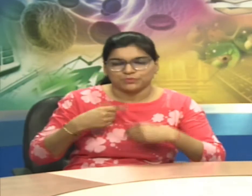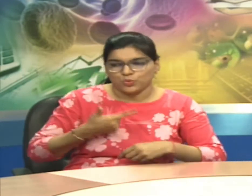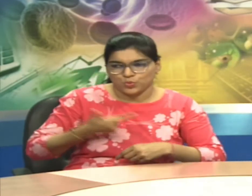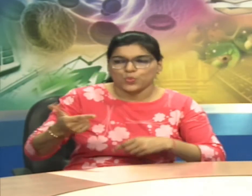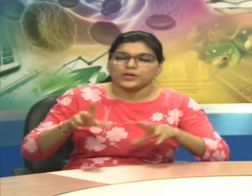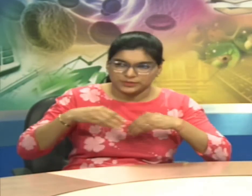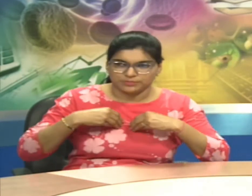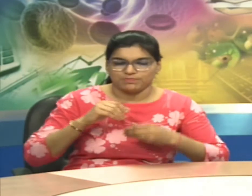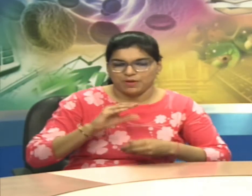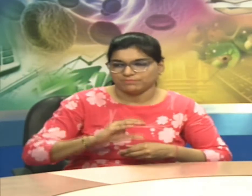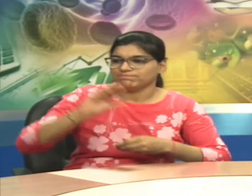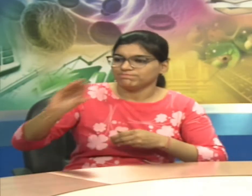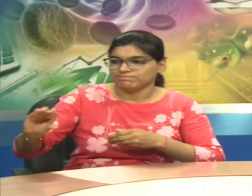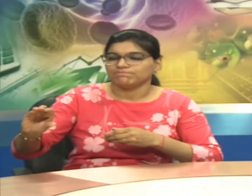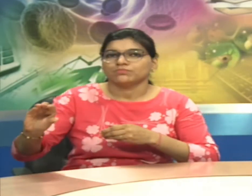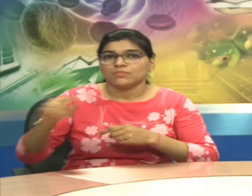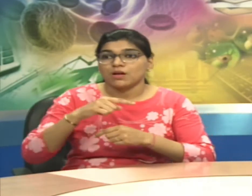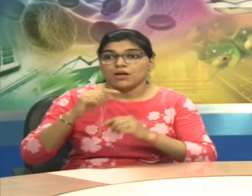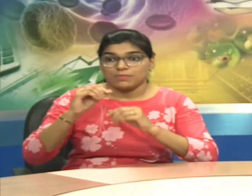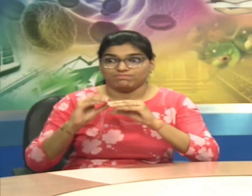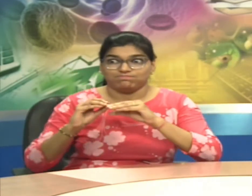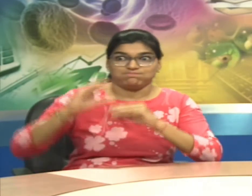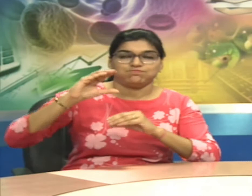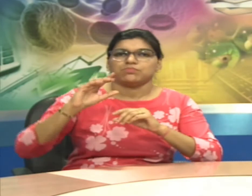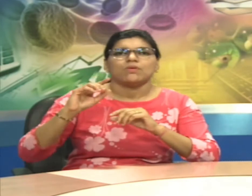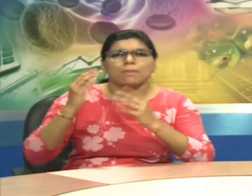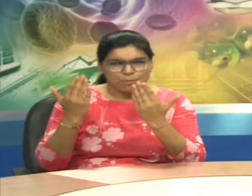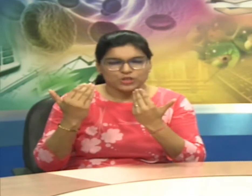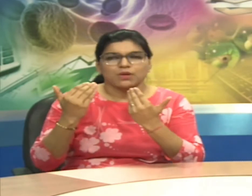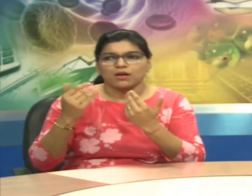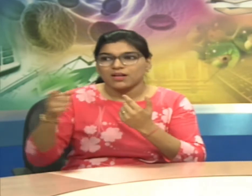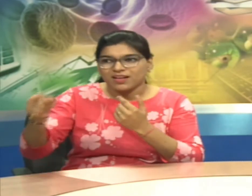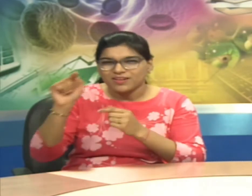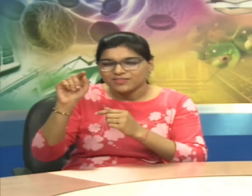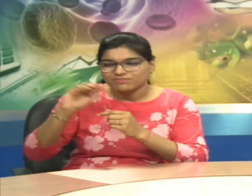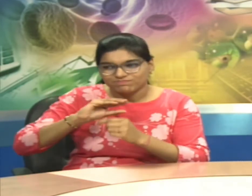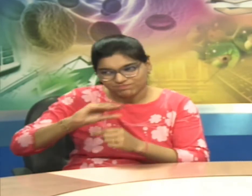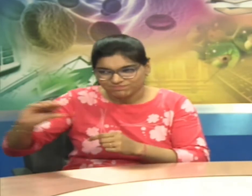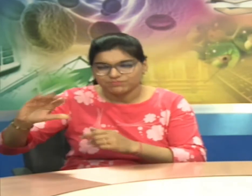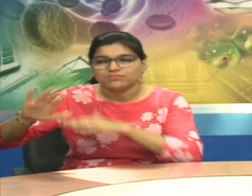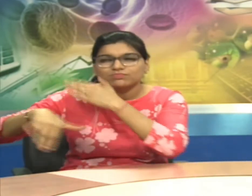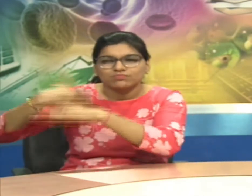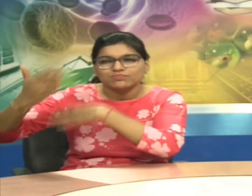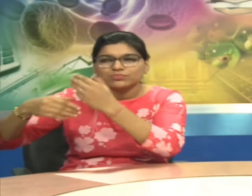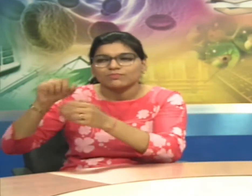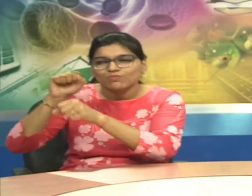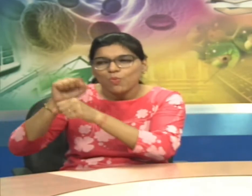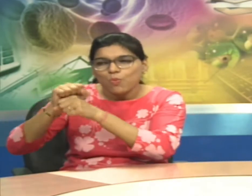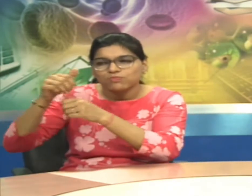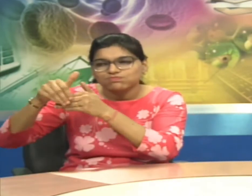They describe them points and bank give them a loan in low interest rate.